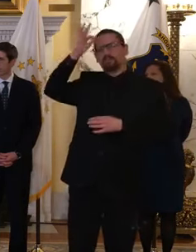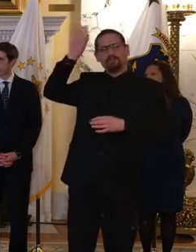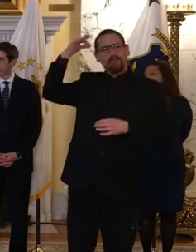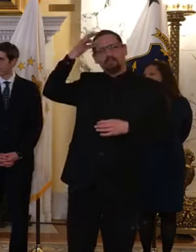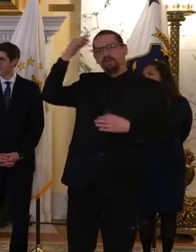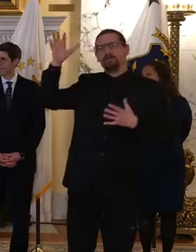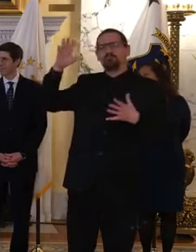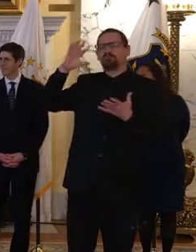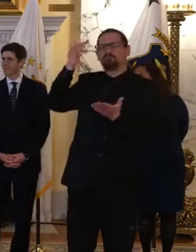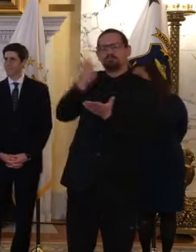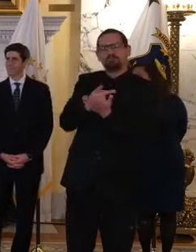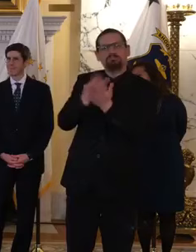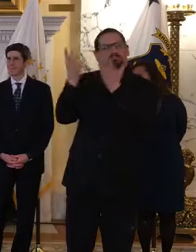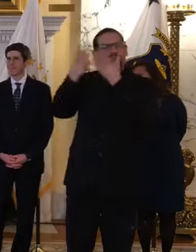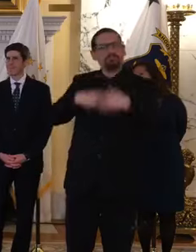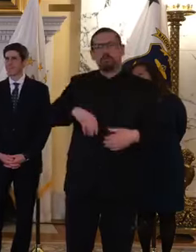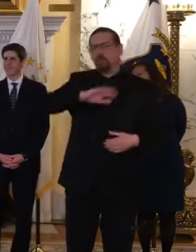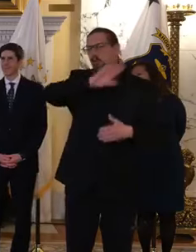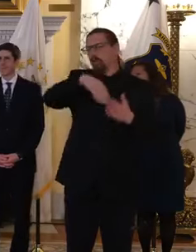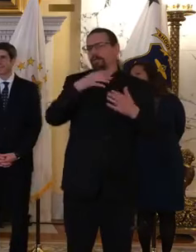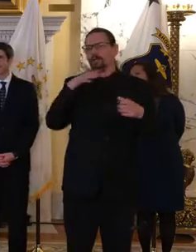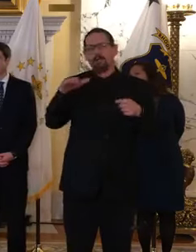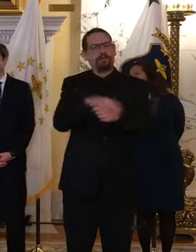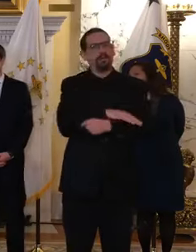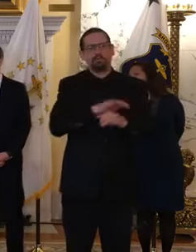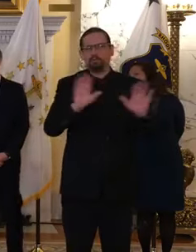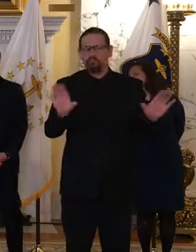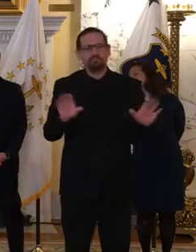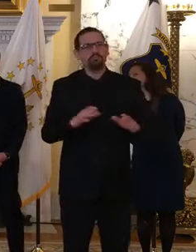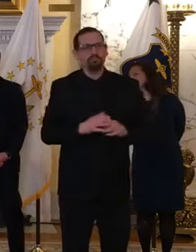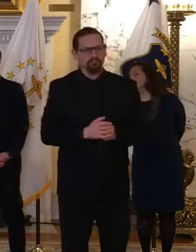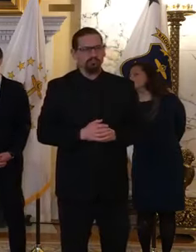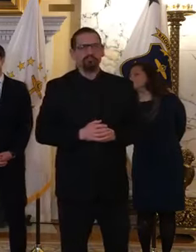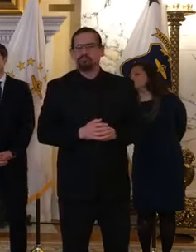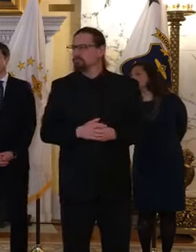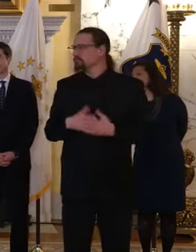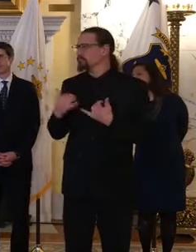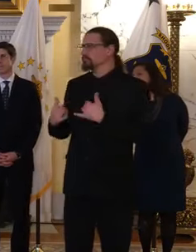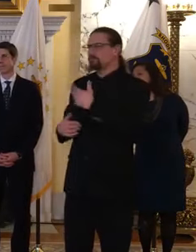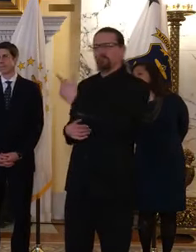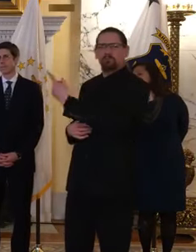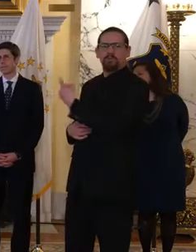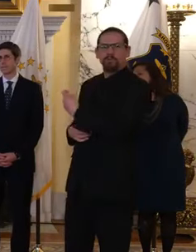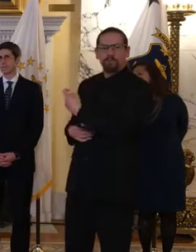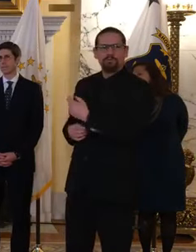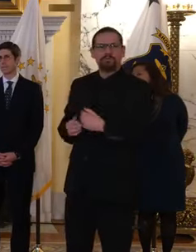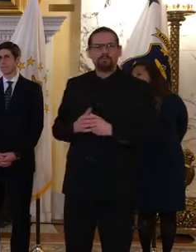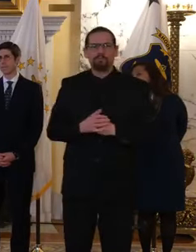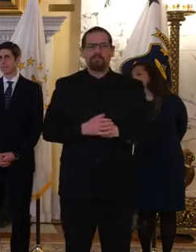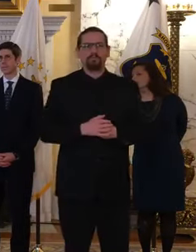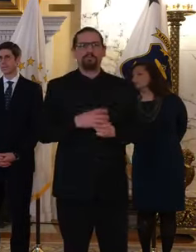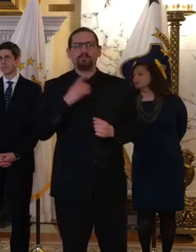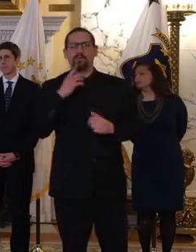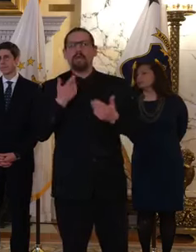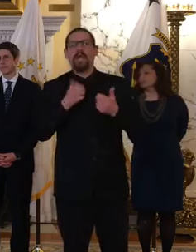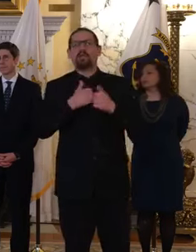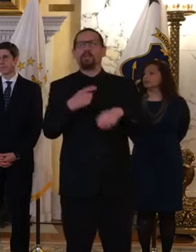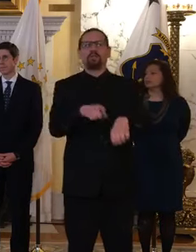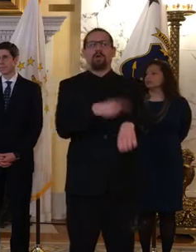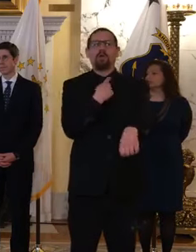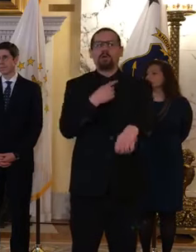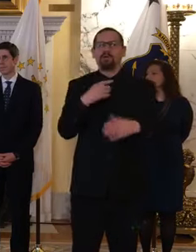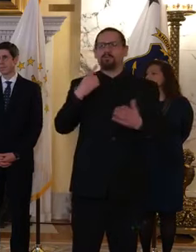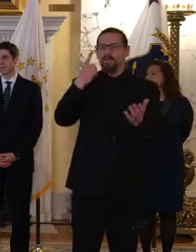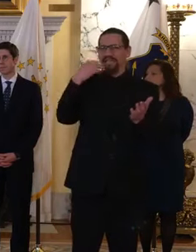I'm not sure who would handle this next question, but how long will you need to test at 1,000 per day rate in order to get the information we need